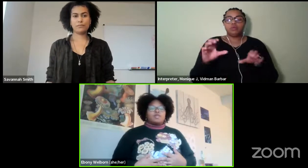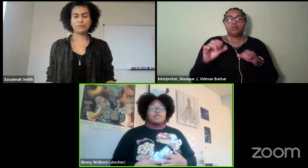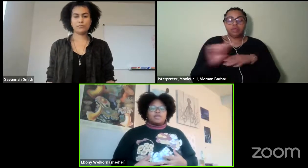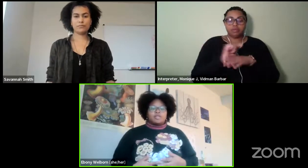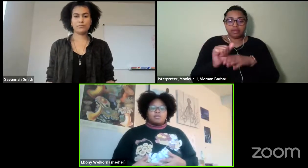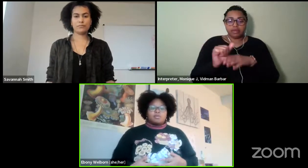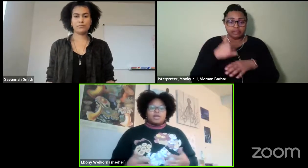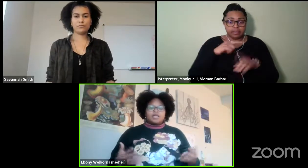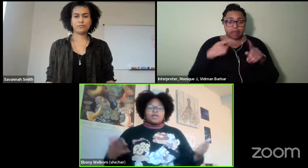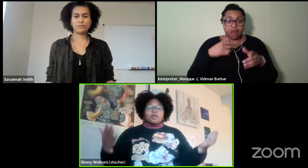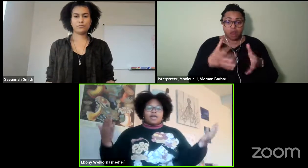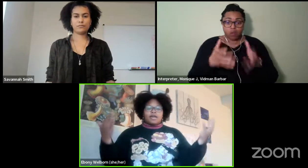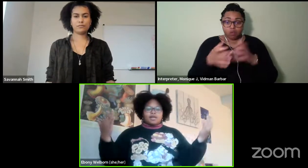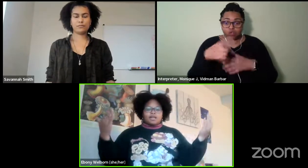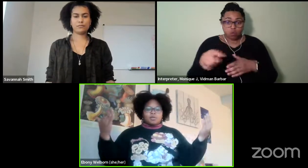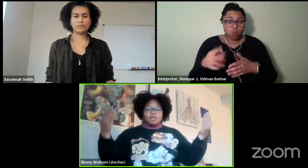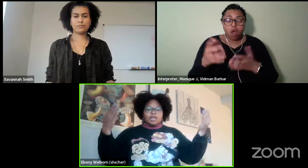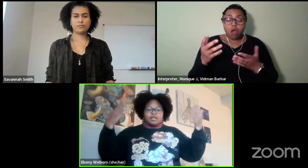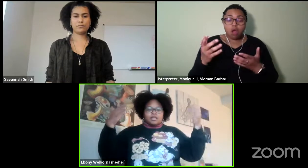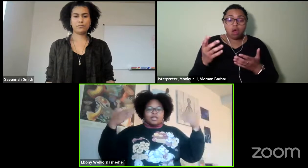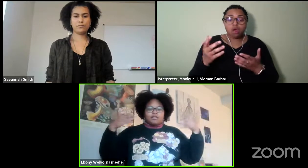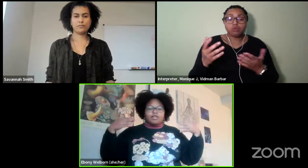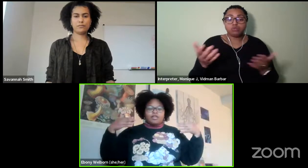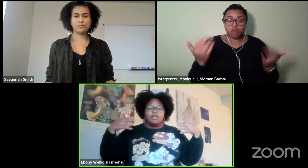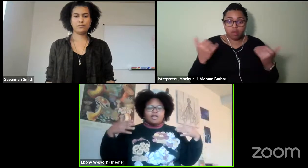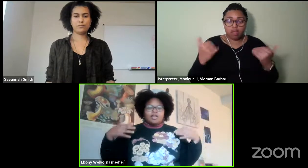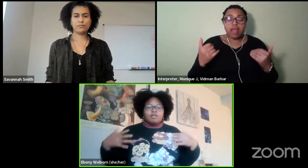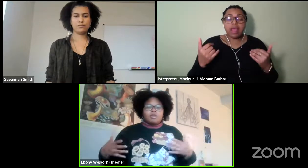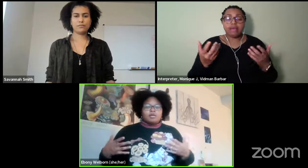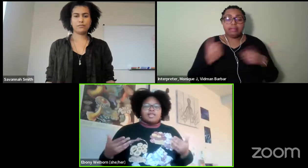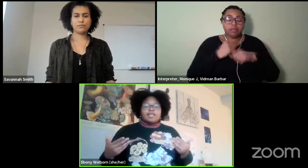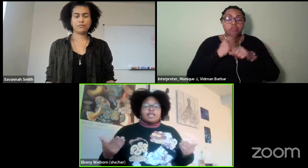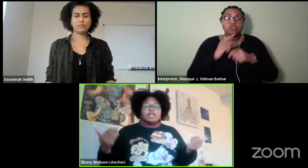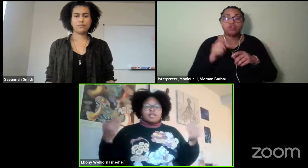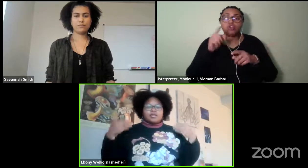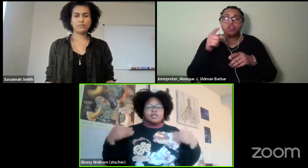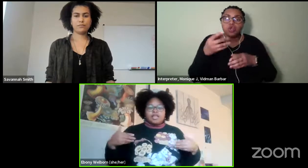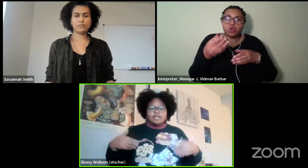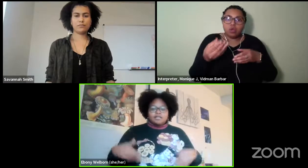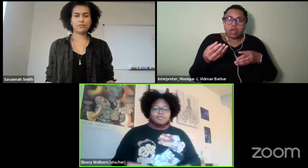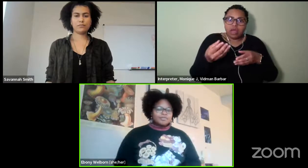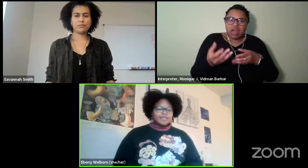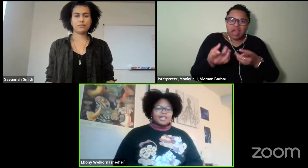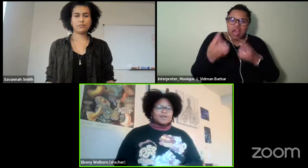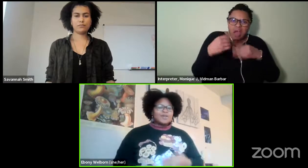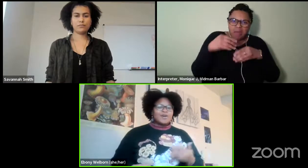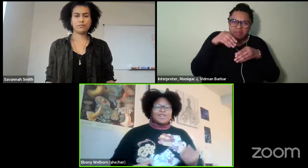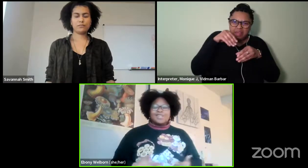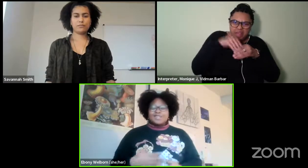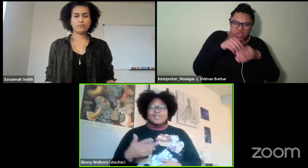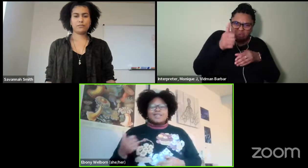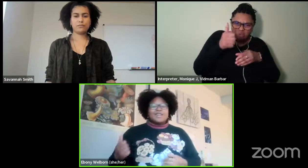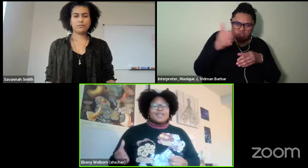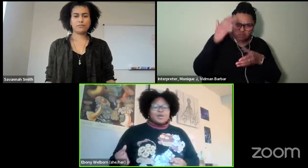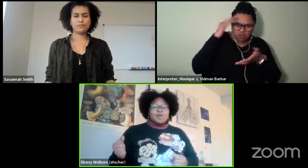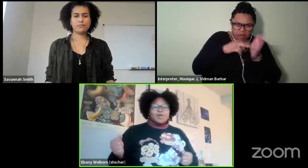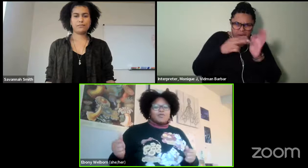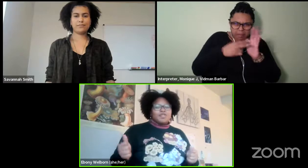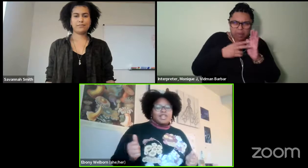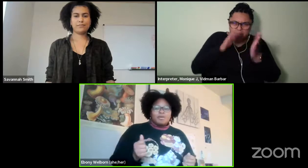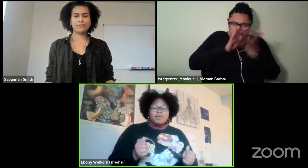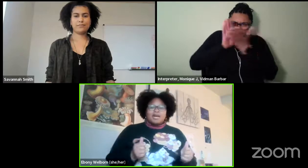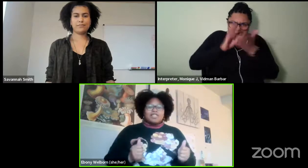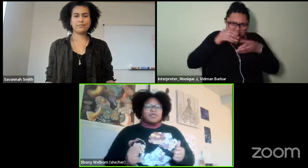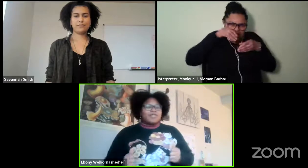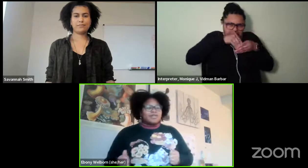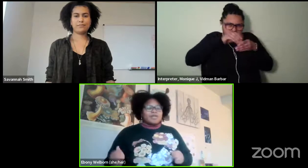do want you at some point to go ahead and come within yourself, be present internally. I know it's hard not to